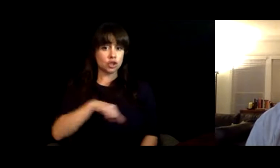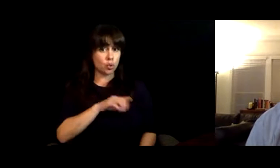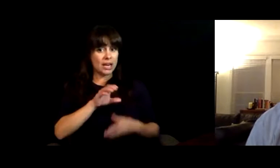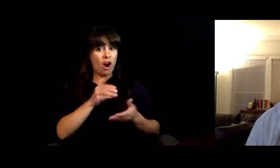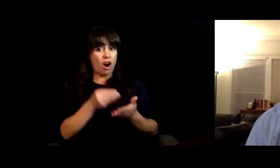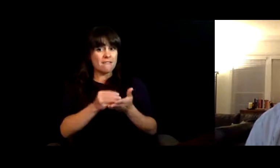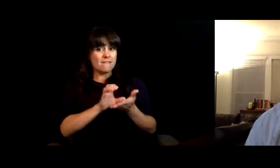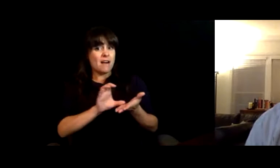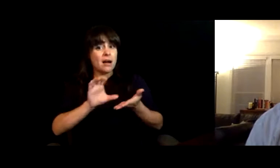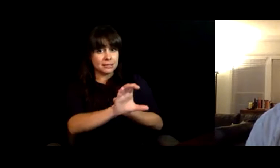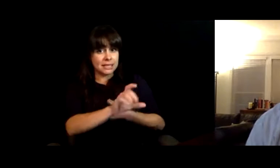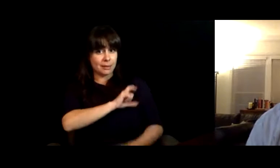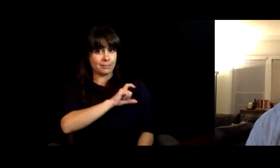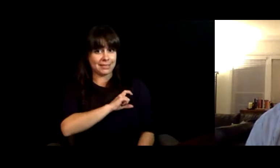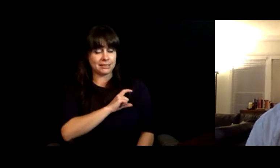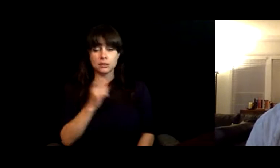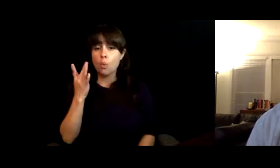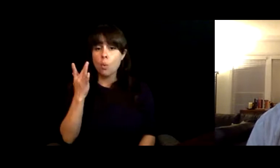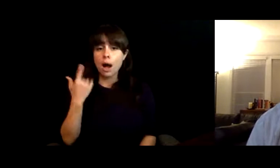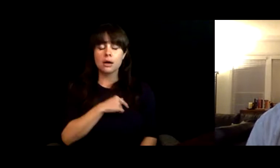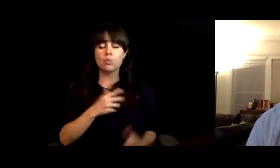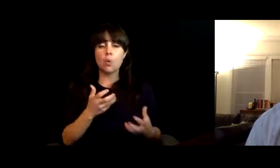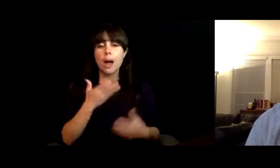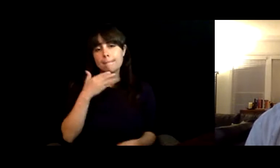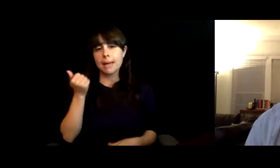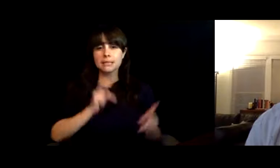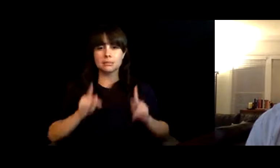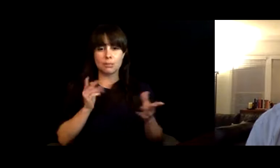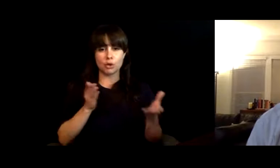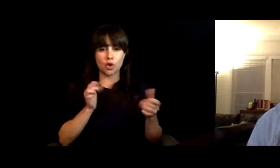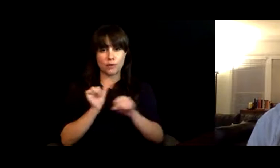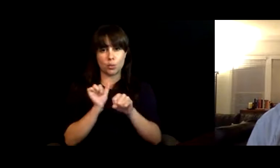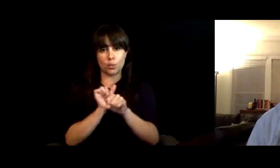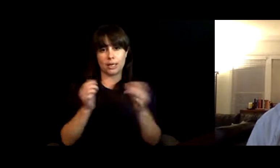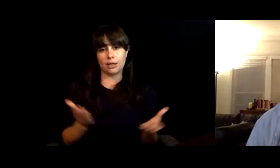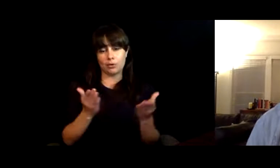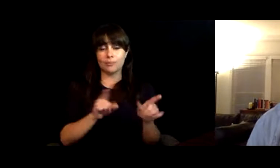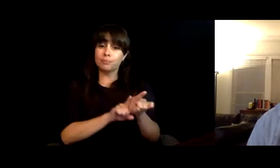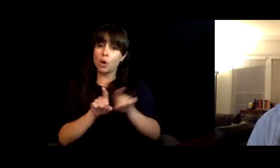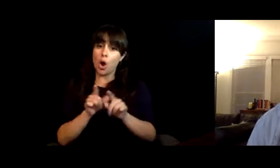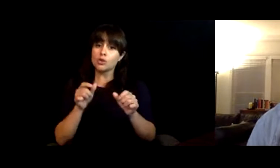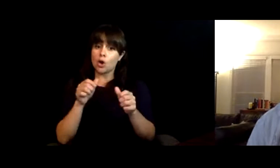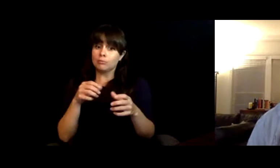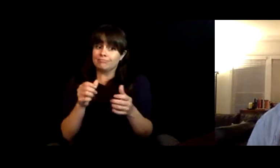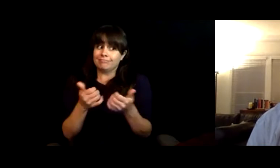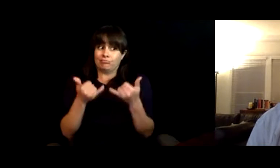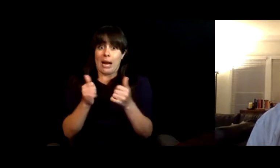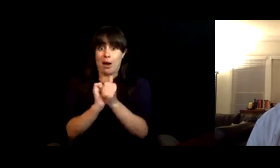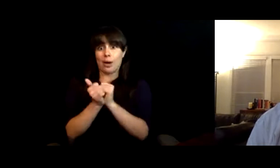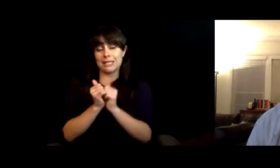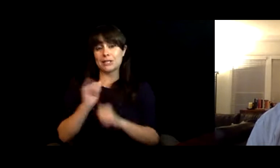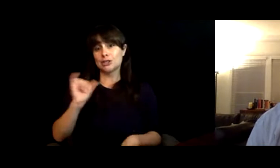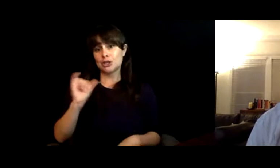it because we want the best people serving here. And we also are in competition too. It's a real world economy. We